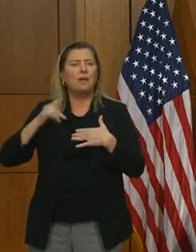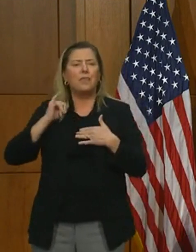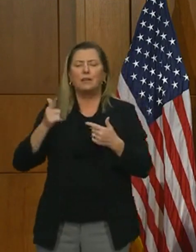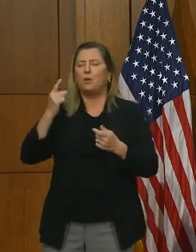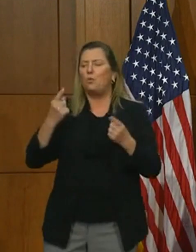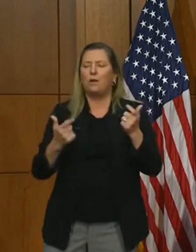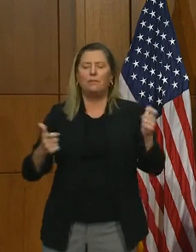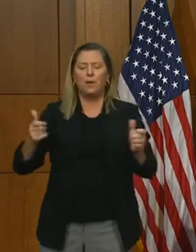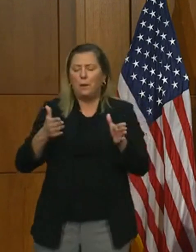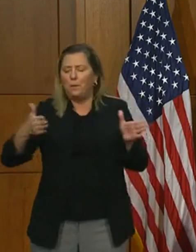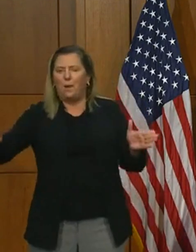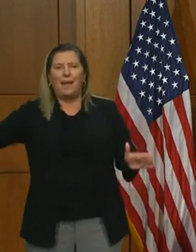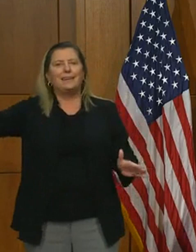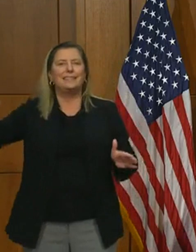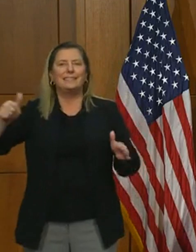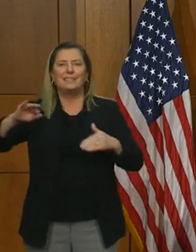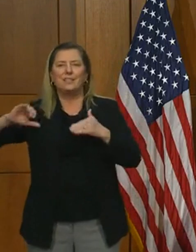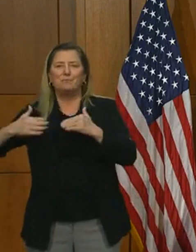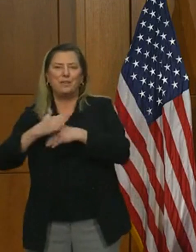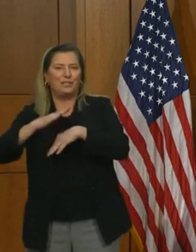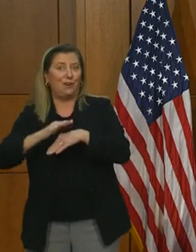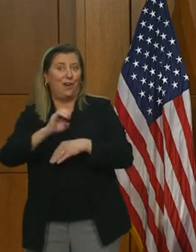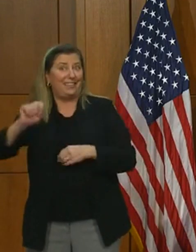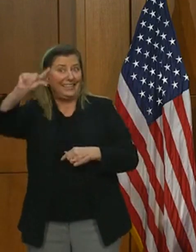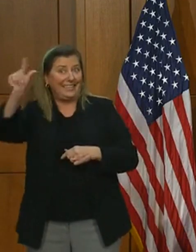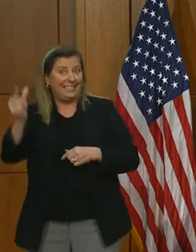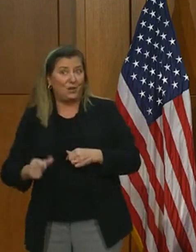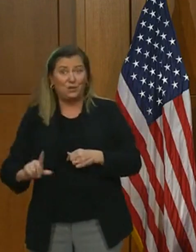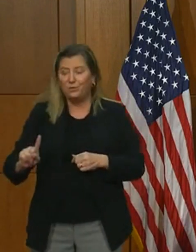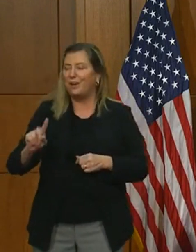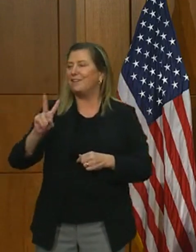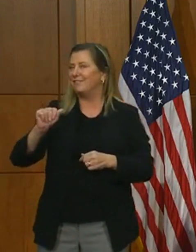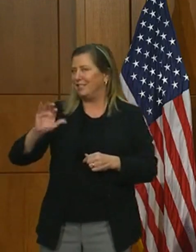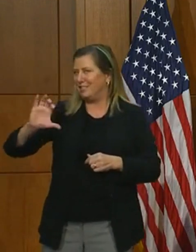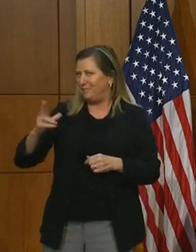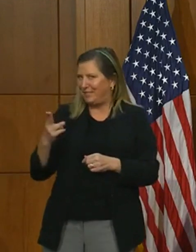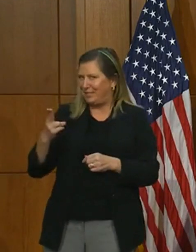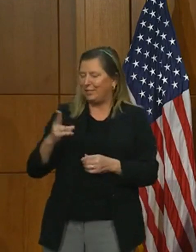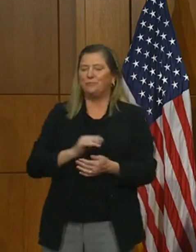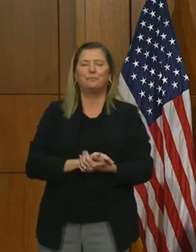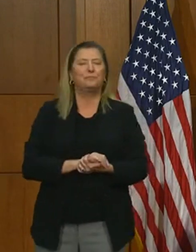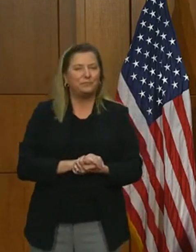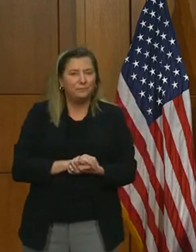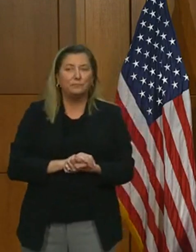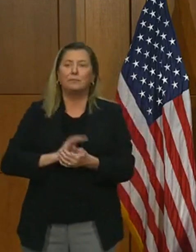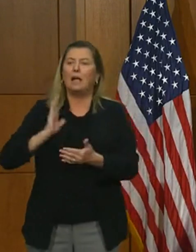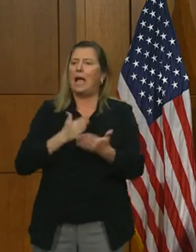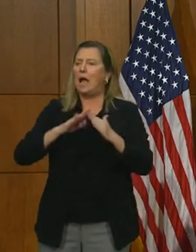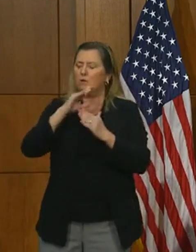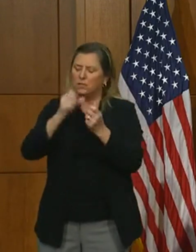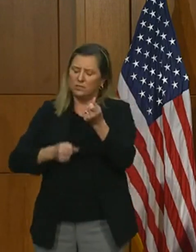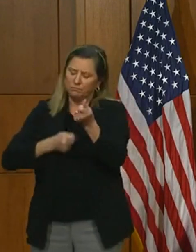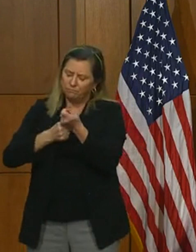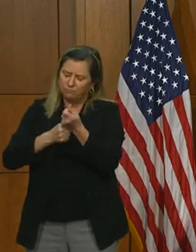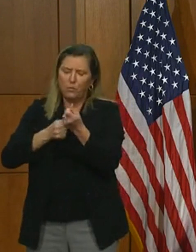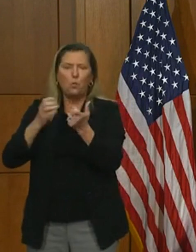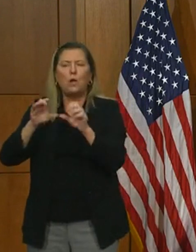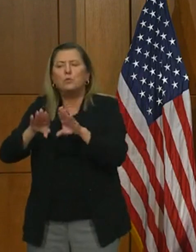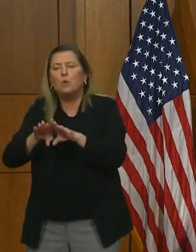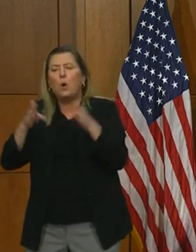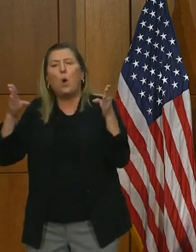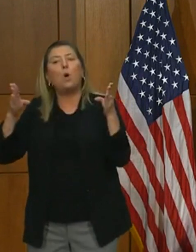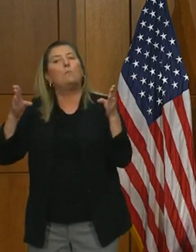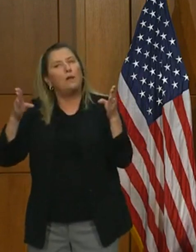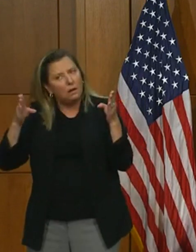widest beaches on the East Coast, Virginia Beach. Our city is committed to opening our beaches in a way